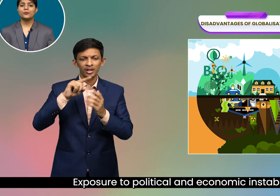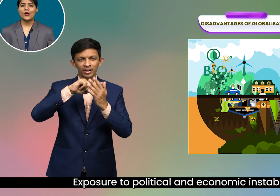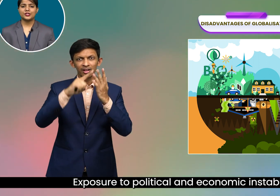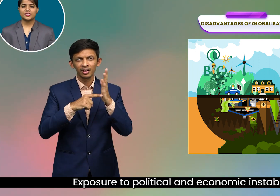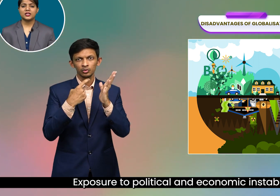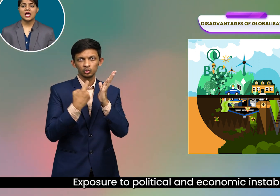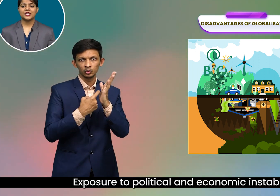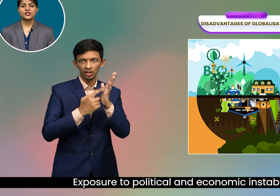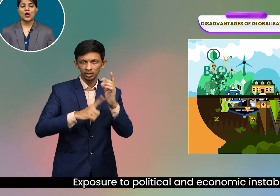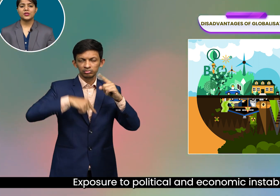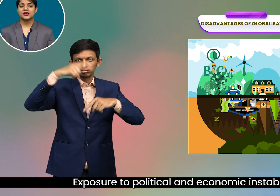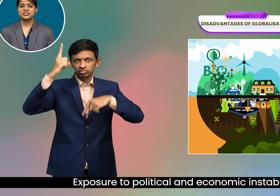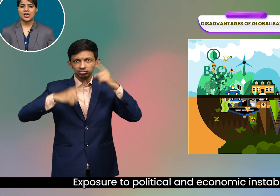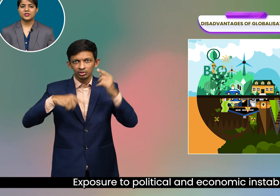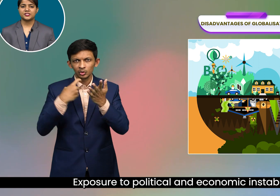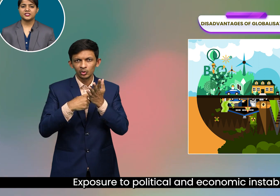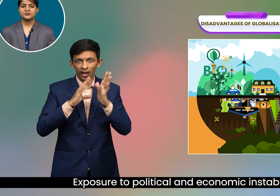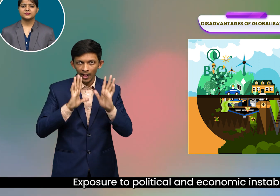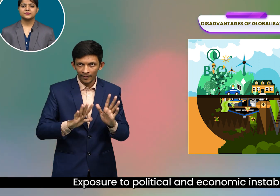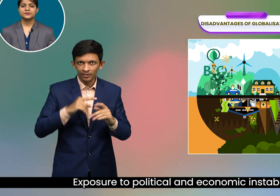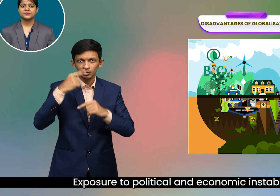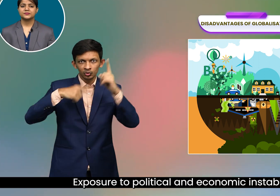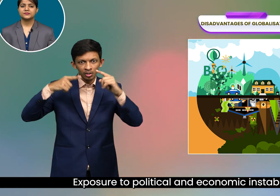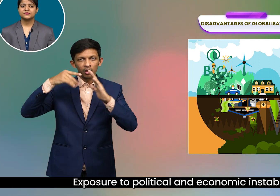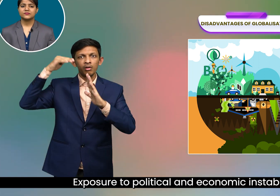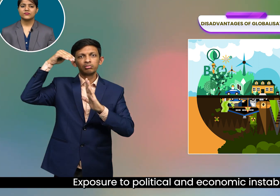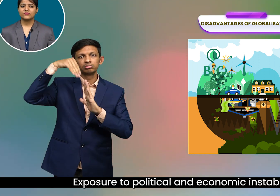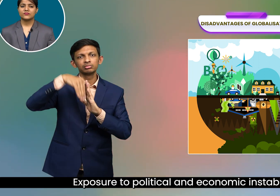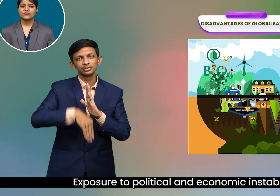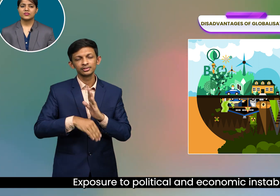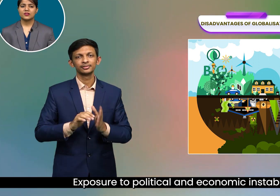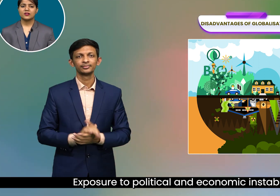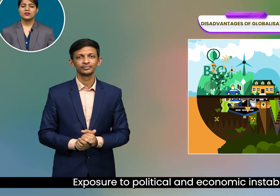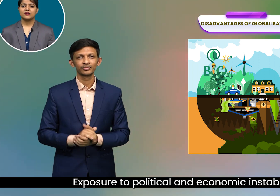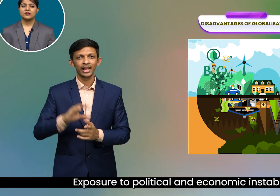exposure to political and economic instability,